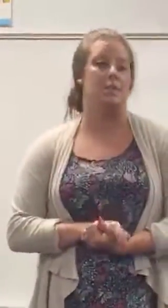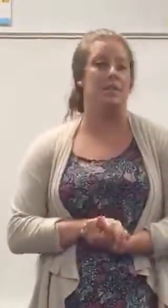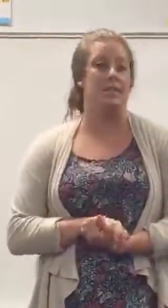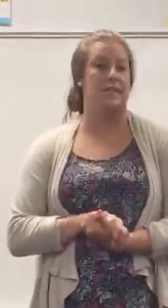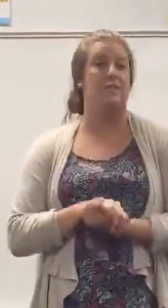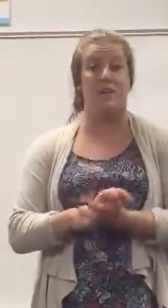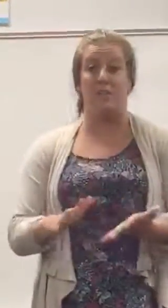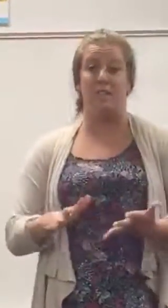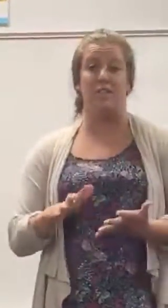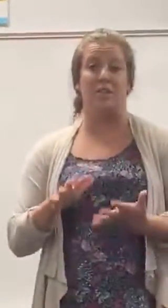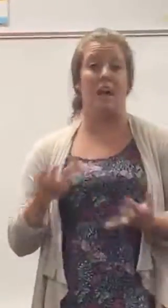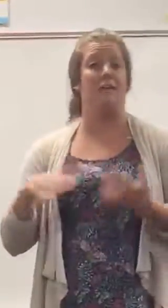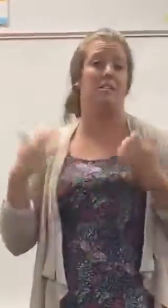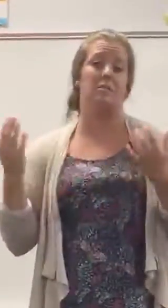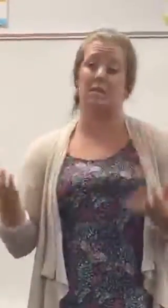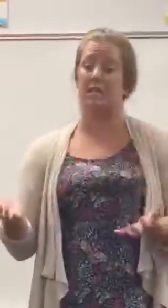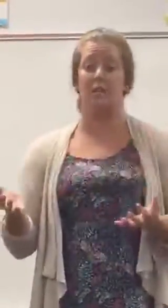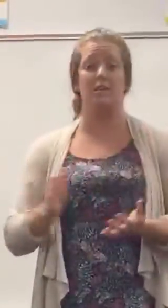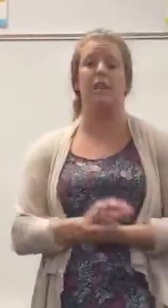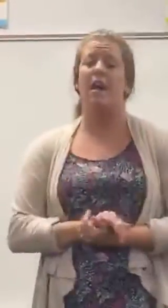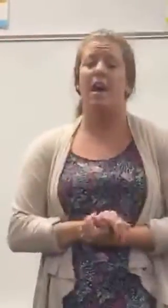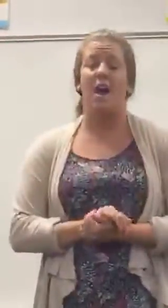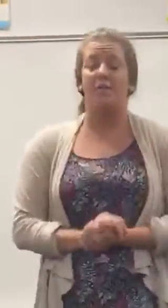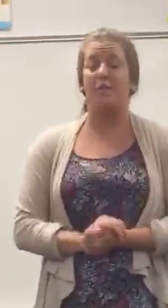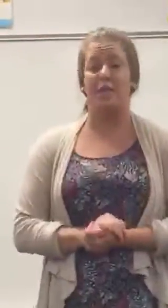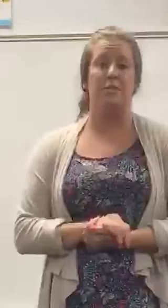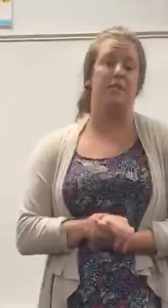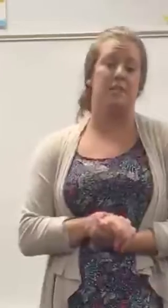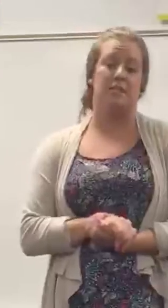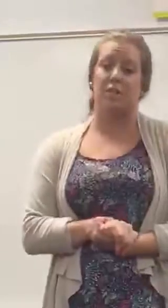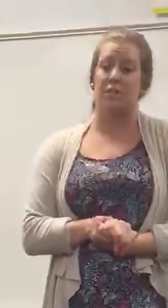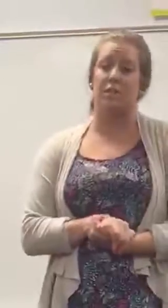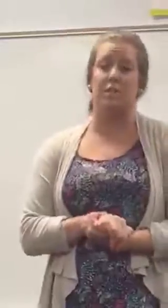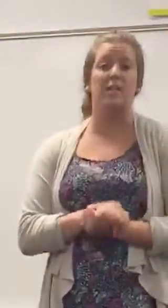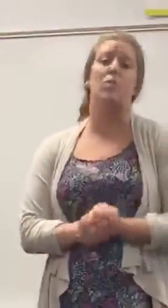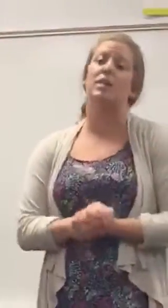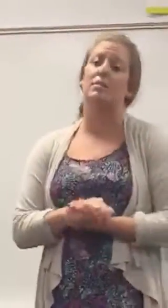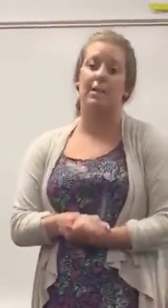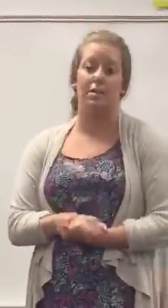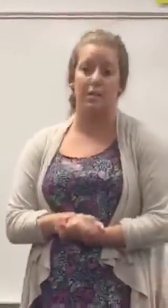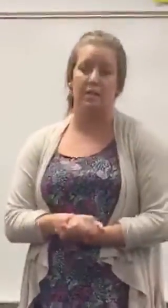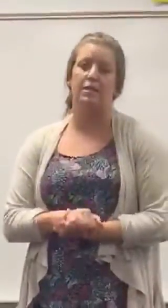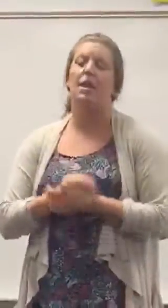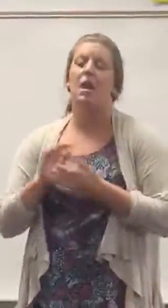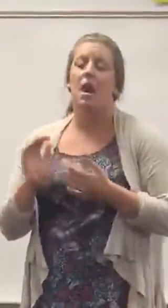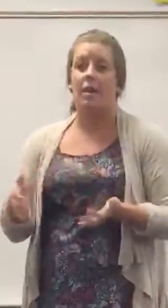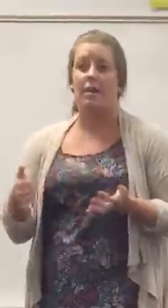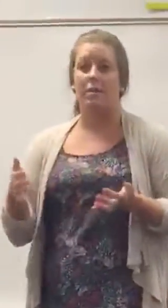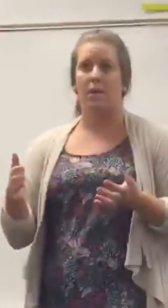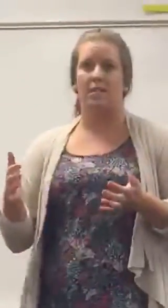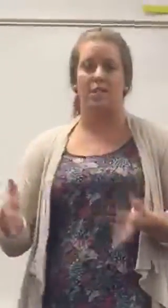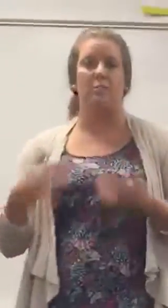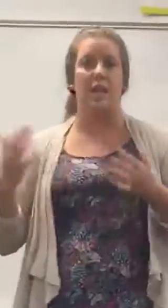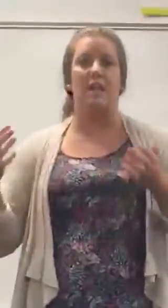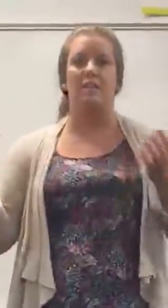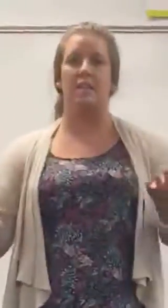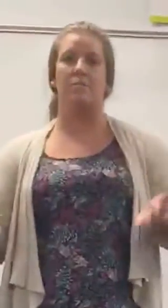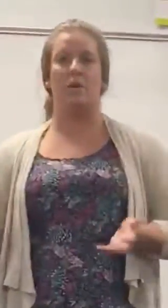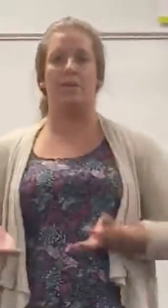students that 21st century knowledge and those skills is really doing them a disservice. So that's one of the major things. Another one is just making things more